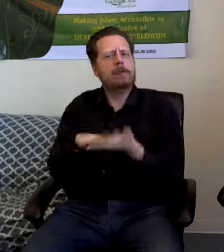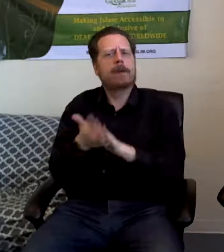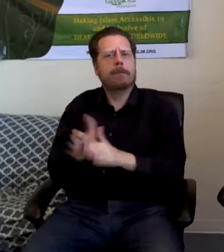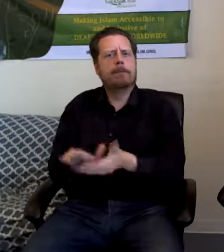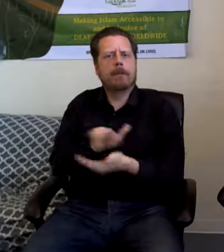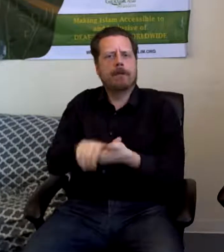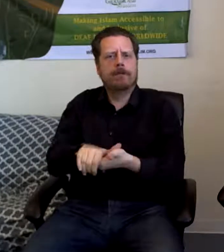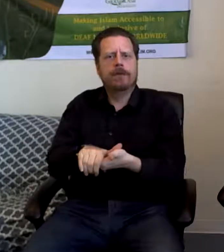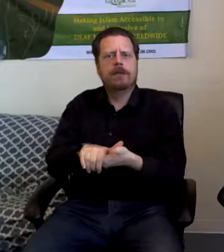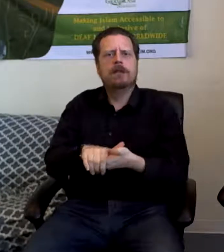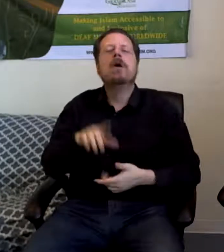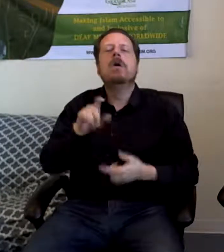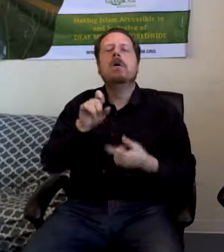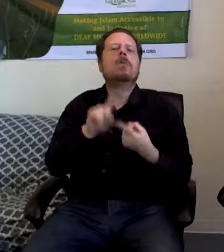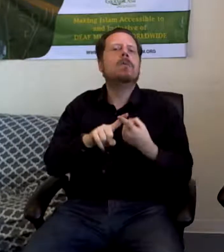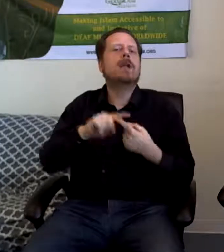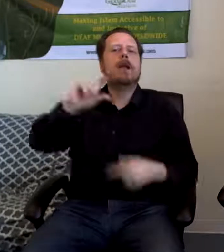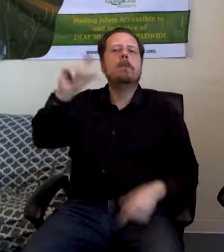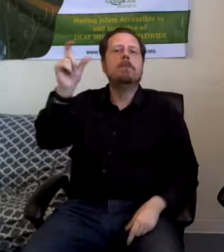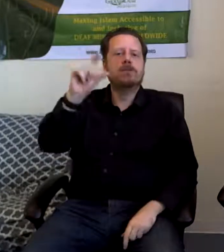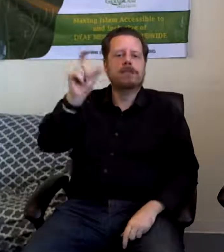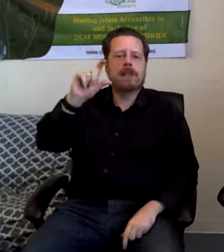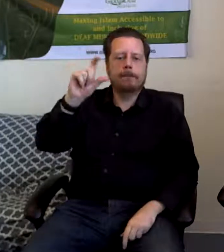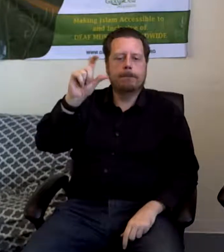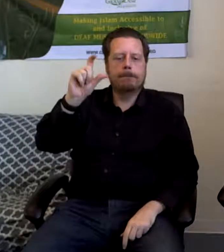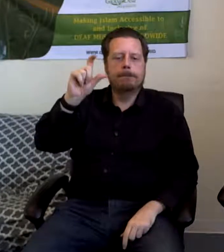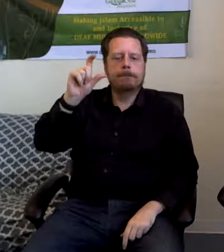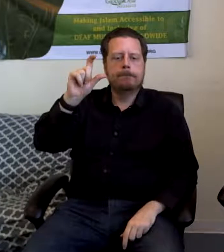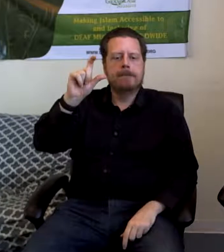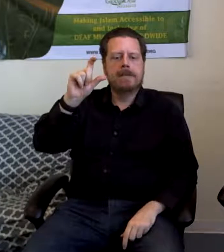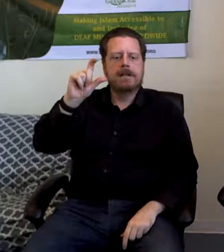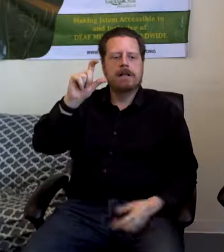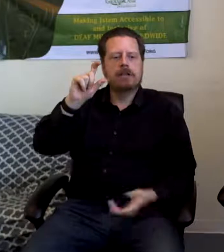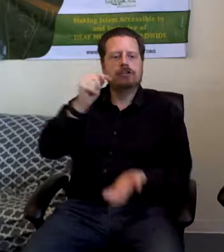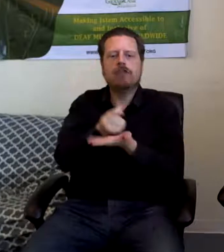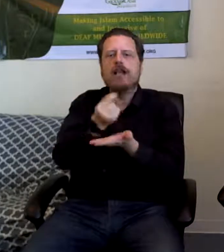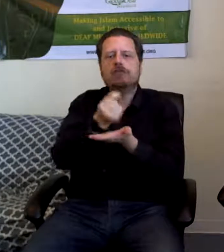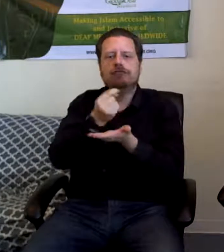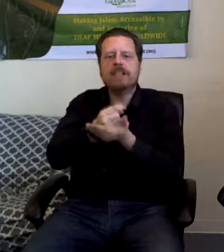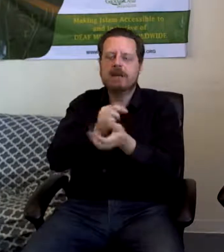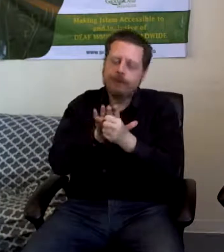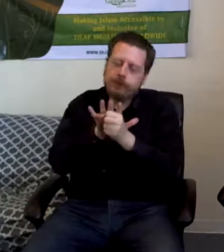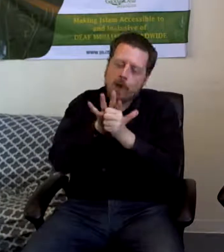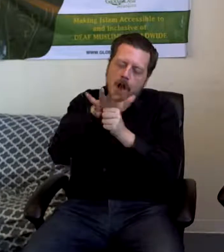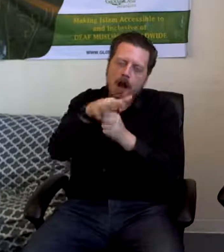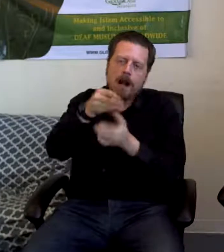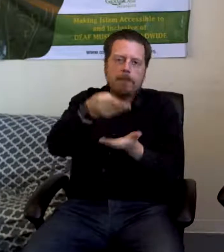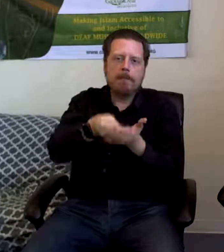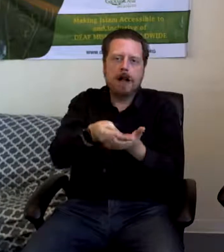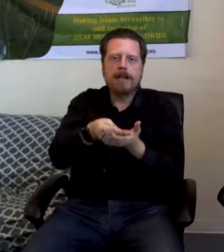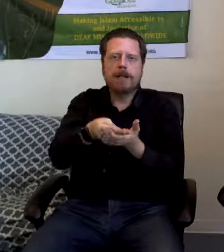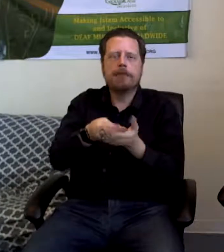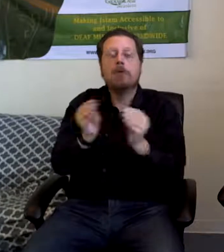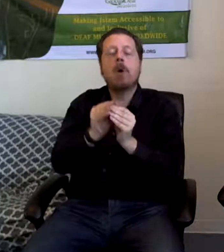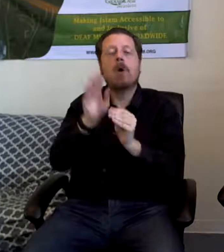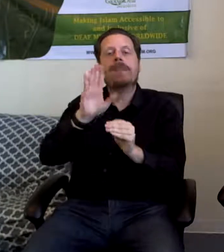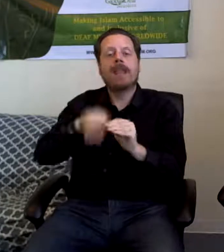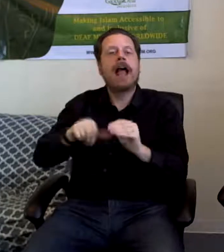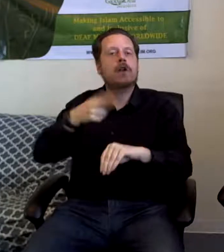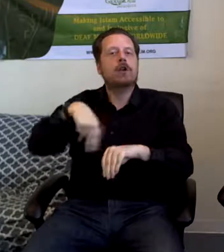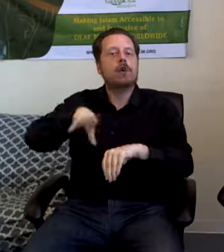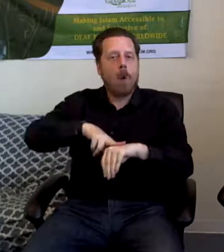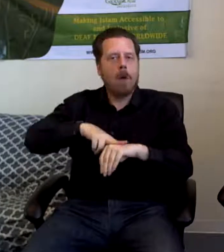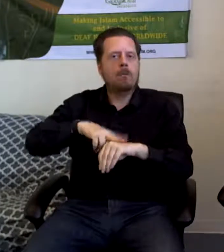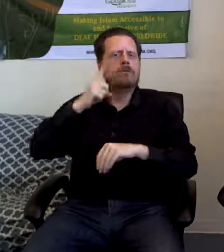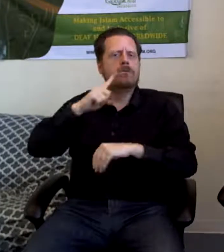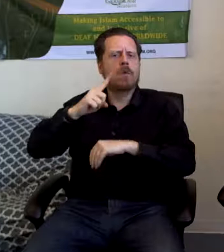When the Muslim treasuries were full of money beyond the needs, the normal needs of the